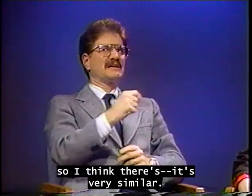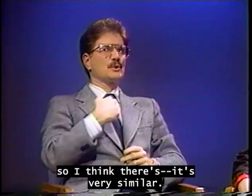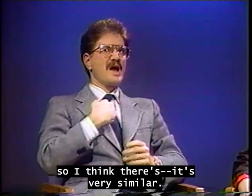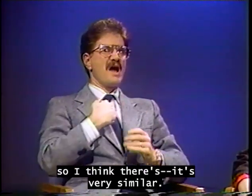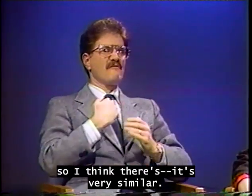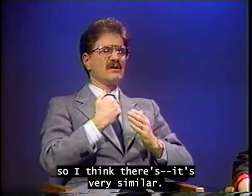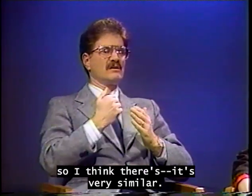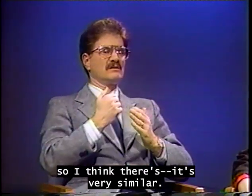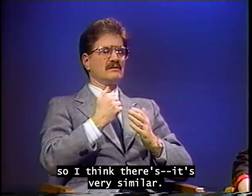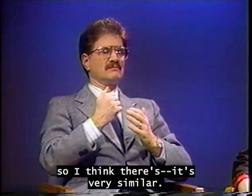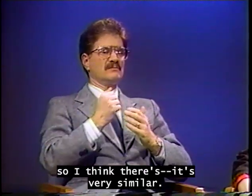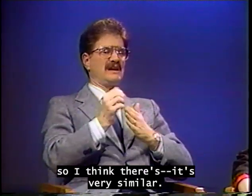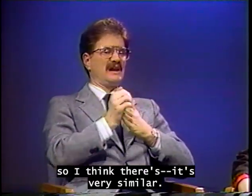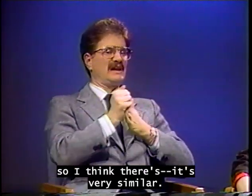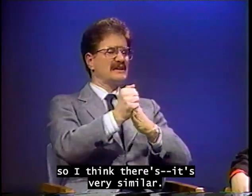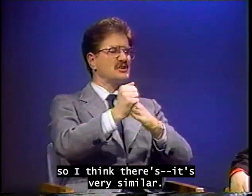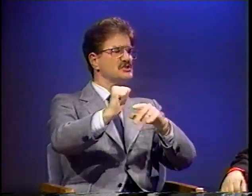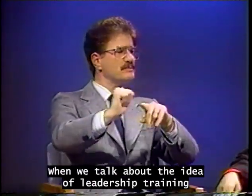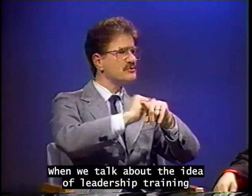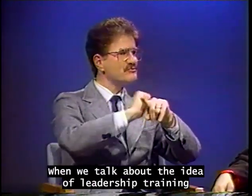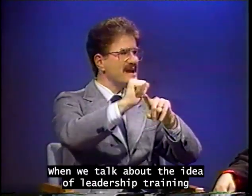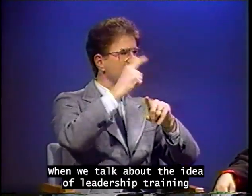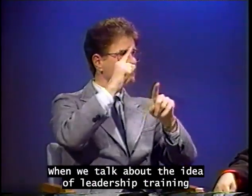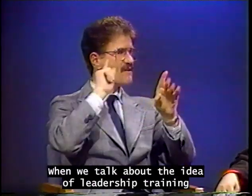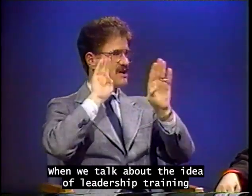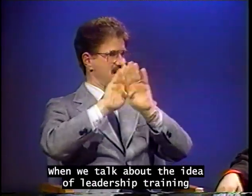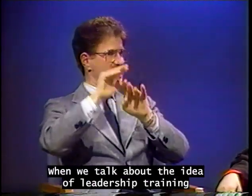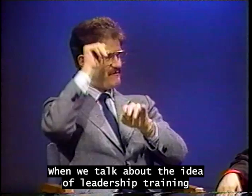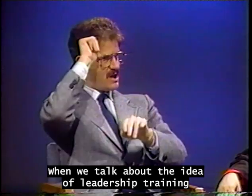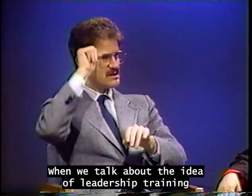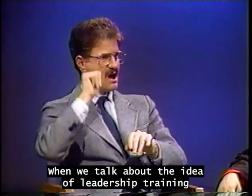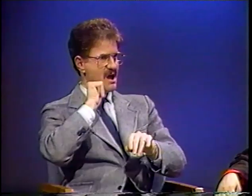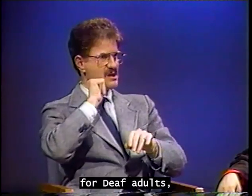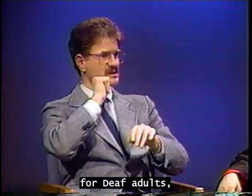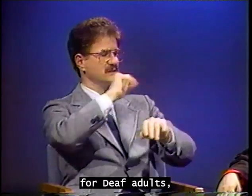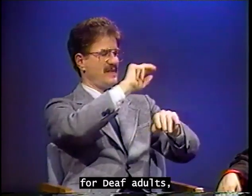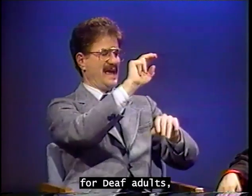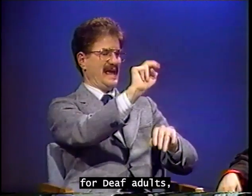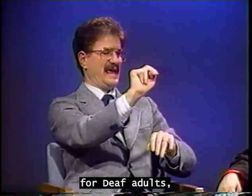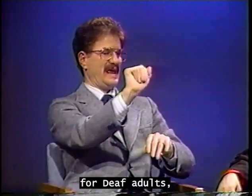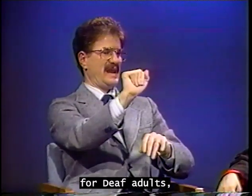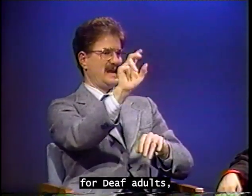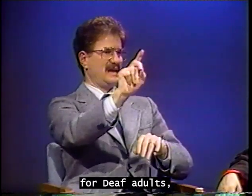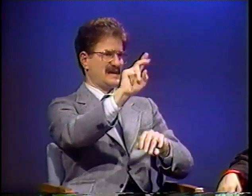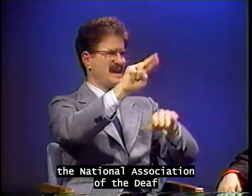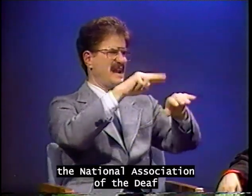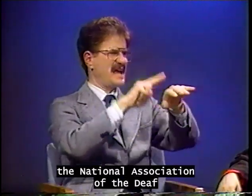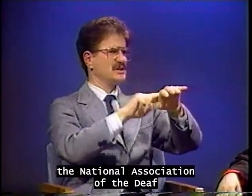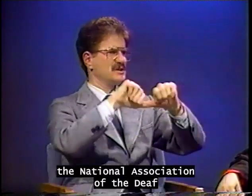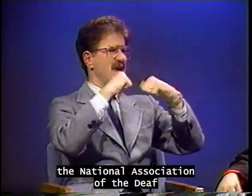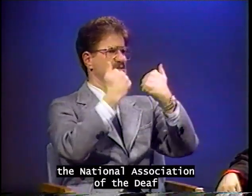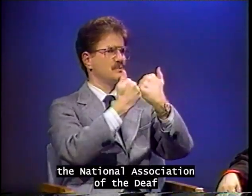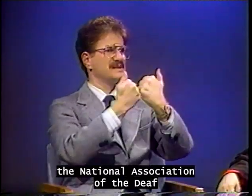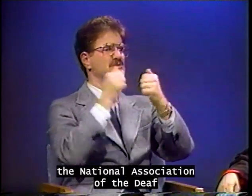I think it's very similar. When we talk about the idea of leadership training for deaf adults, the National Association of the